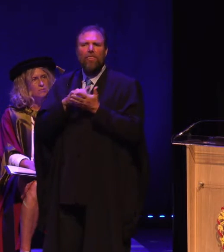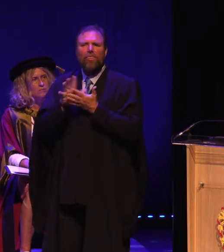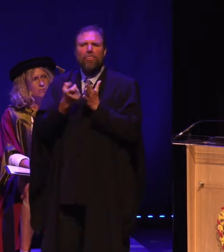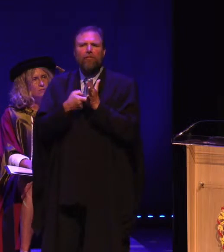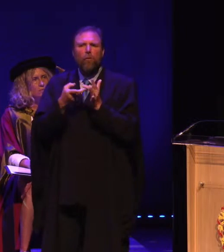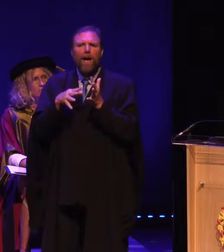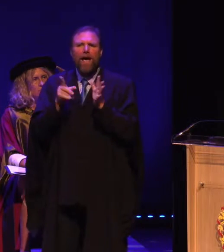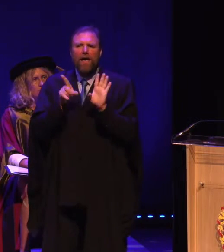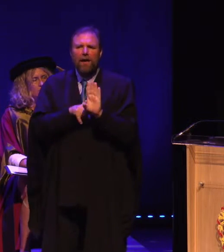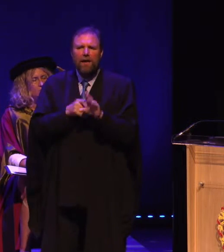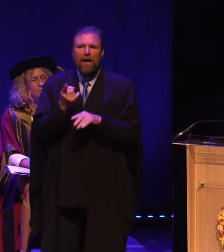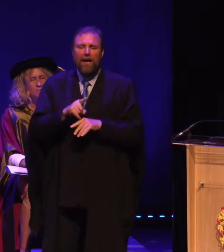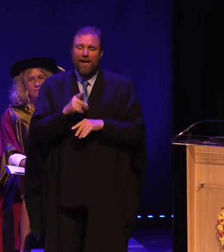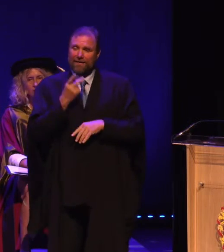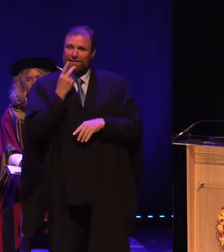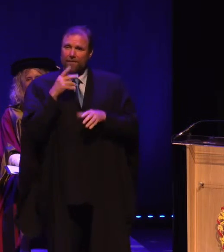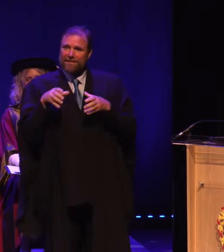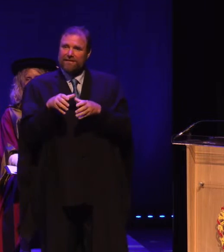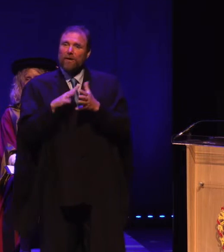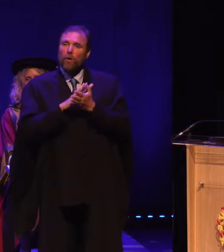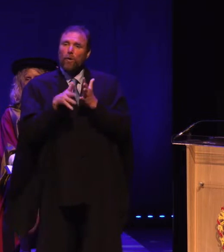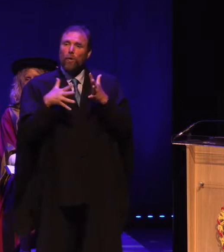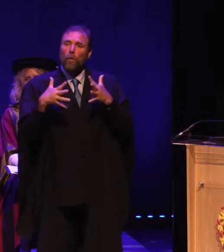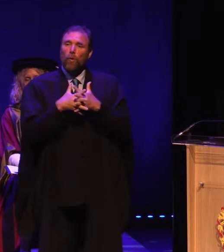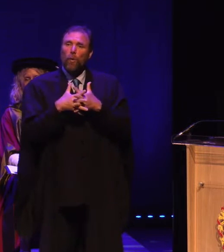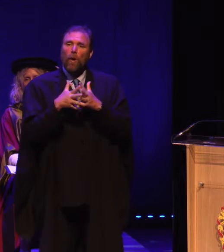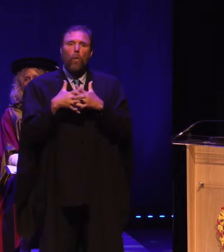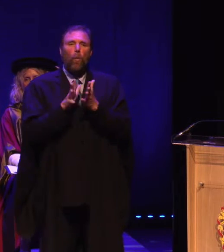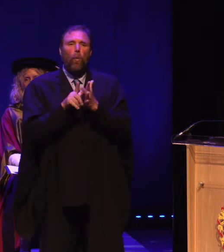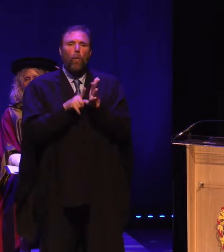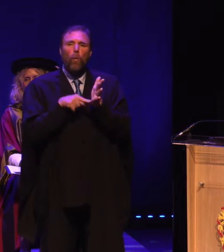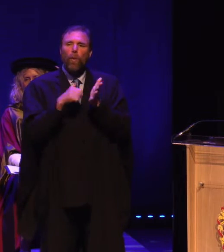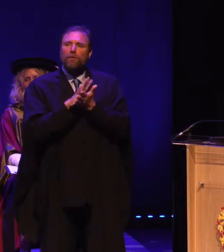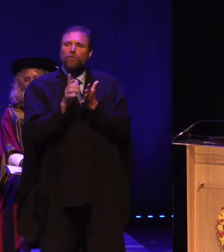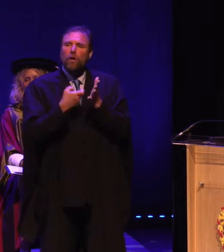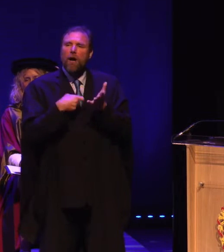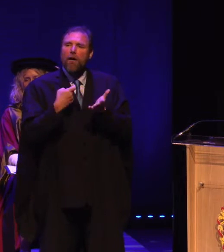Dean, Professor Hugh Wiltshire, together with the wider team.